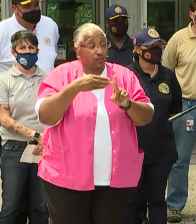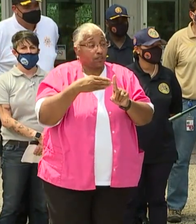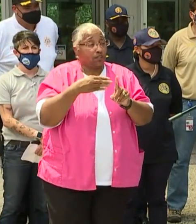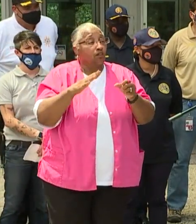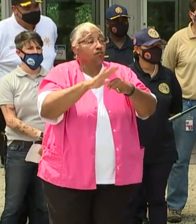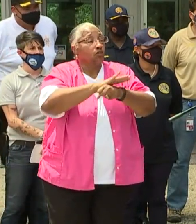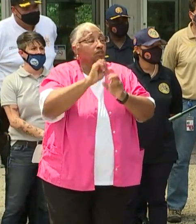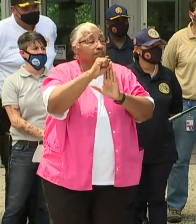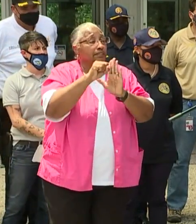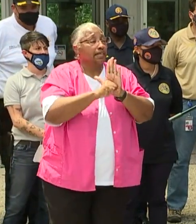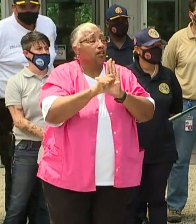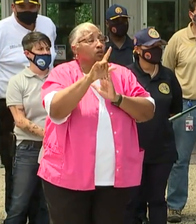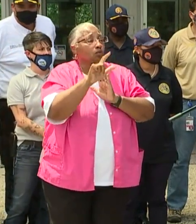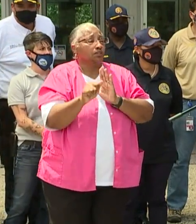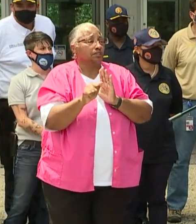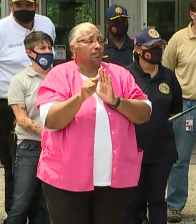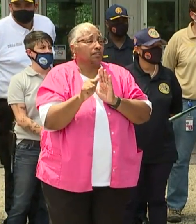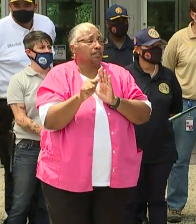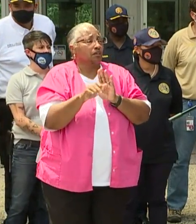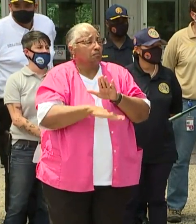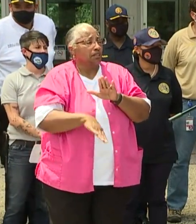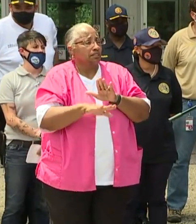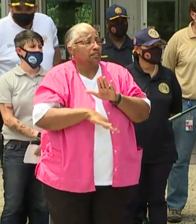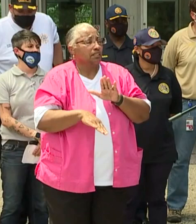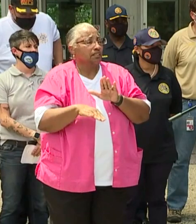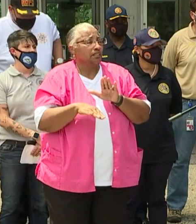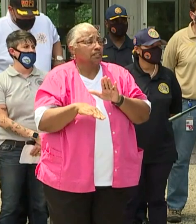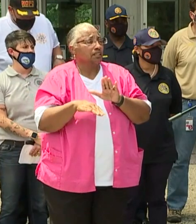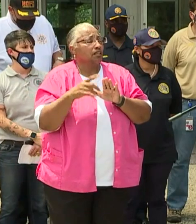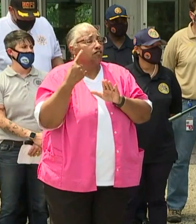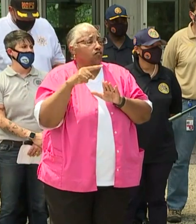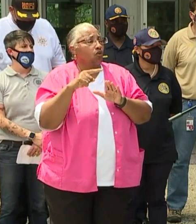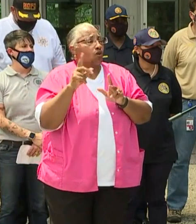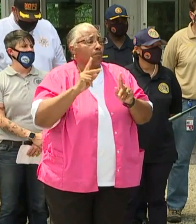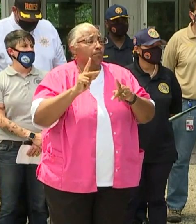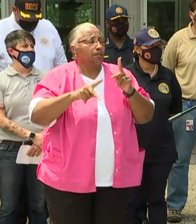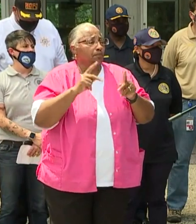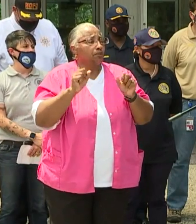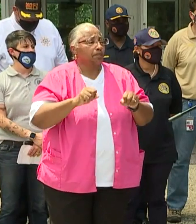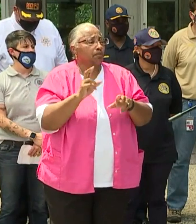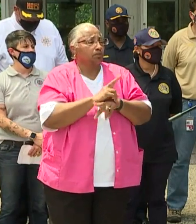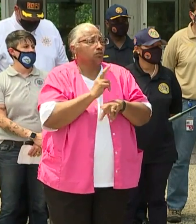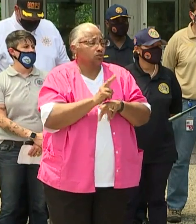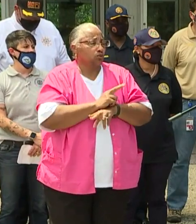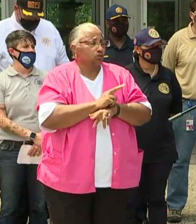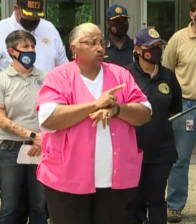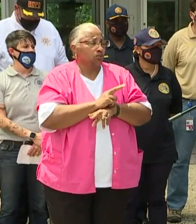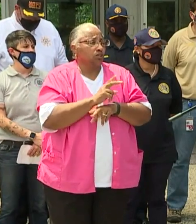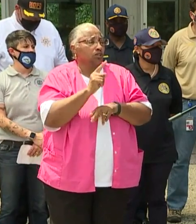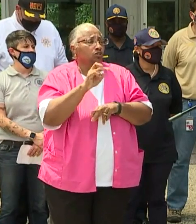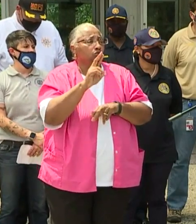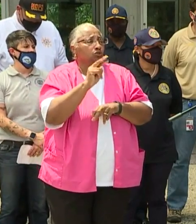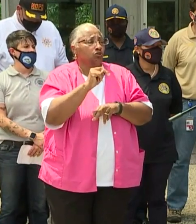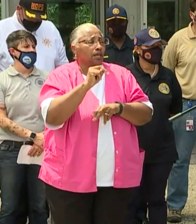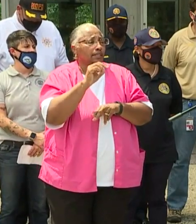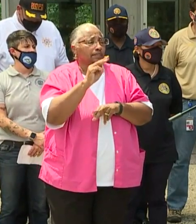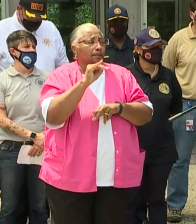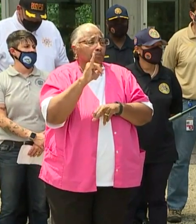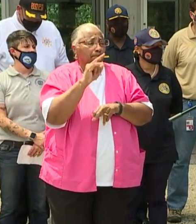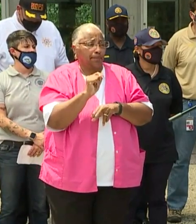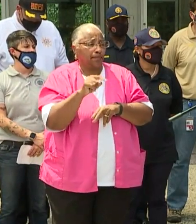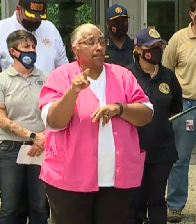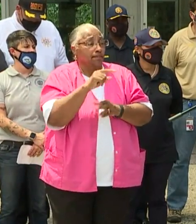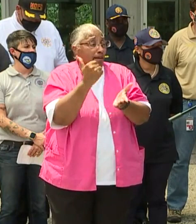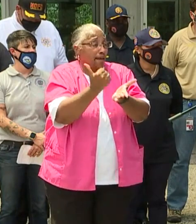state of Louisiana, and they are focusing primarily on transmission to begin with. So they are helping us right now do damage